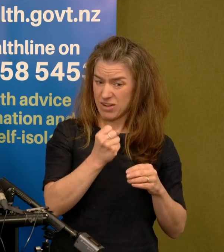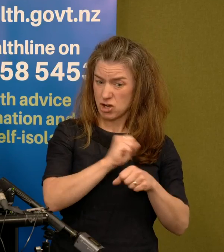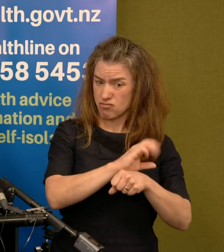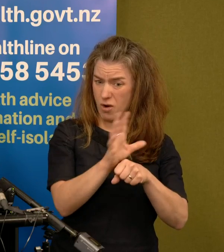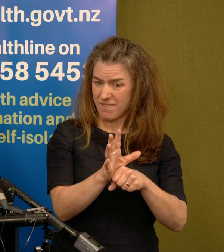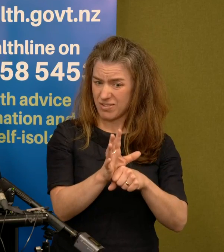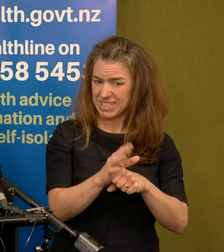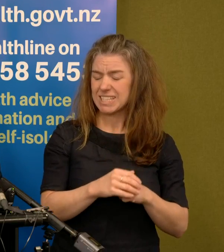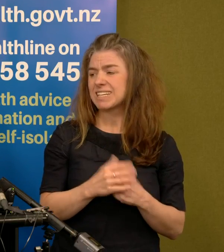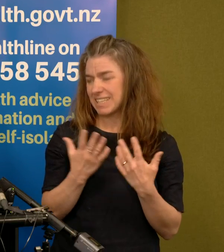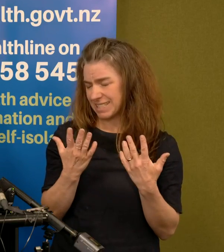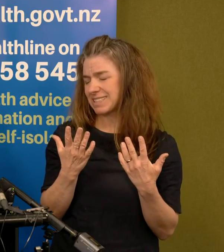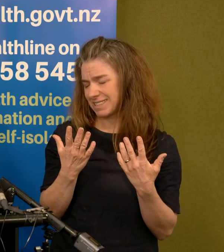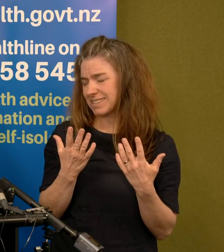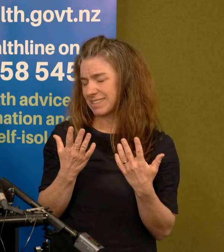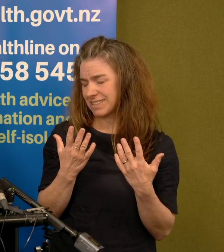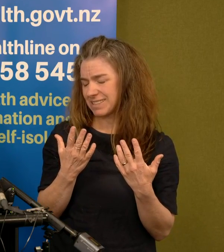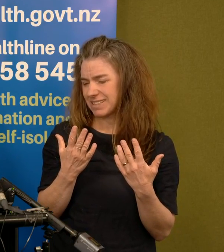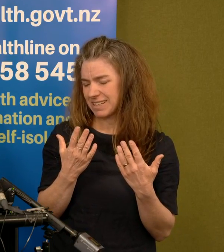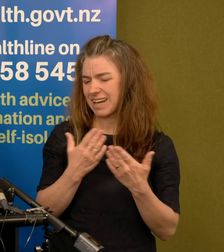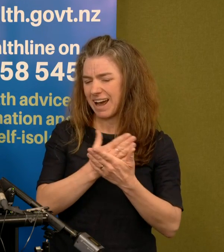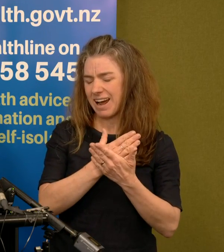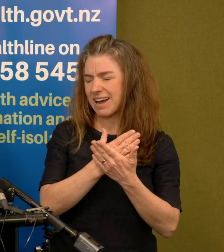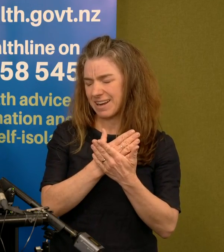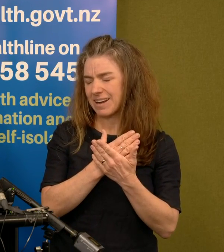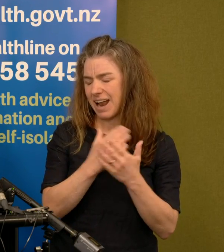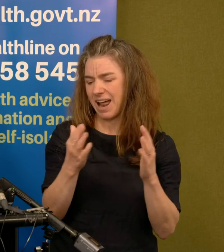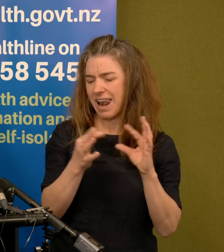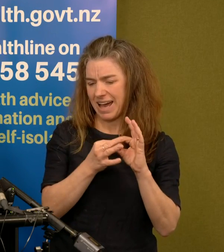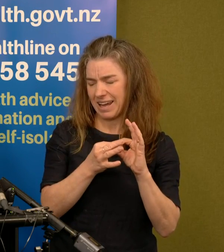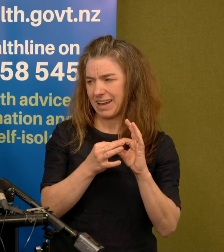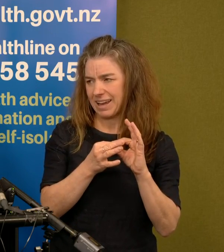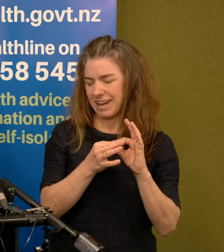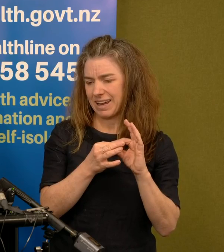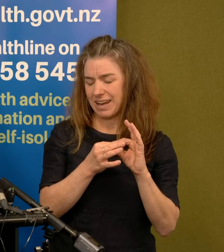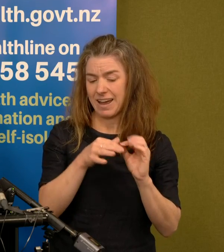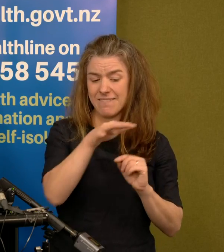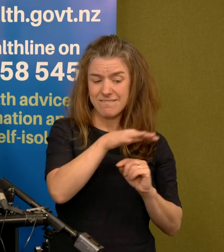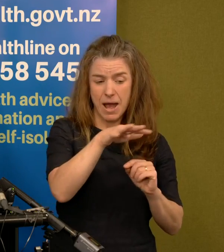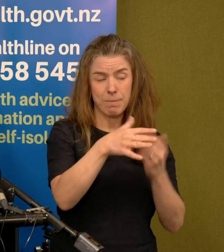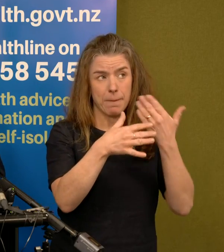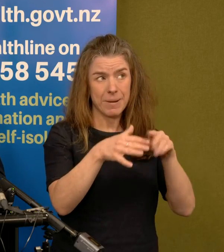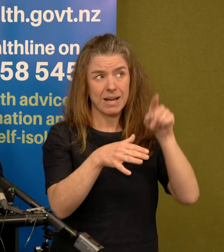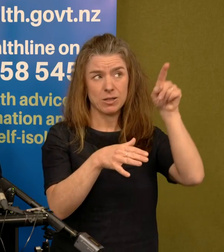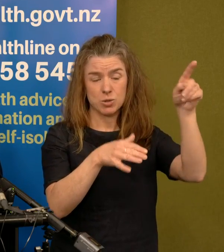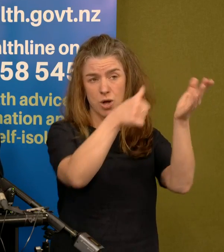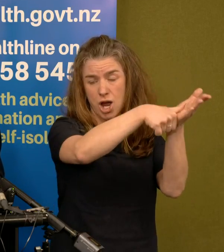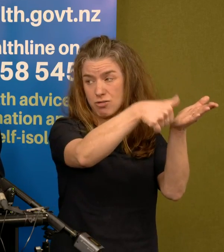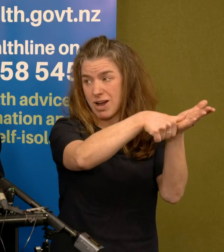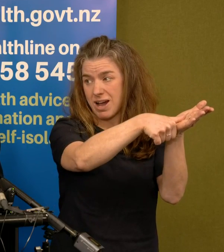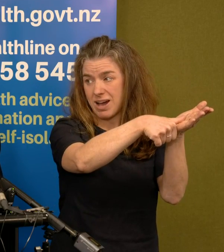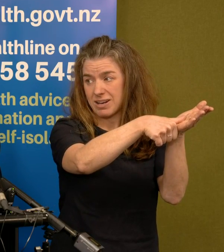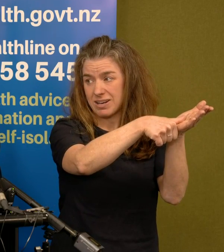to... Yes, so there's a very clear epidemiological link from a family member who's been in Iran right at